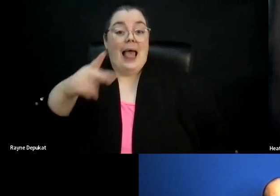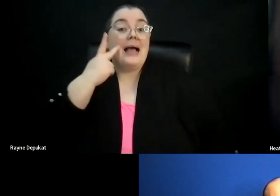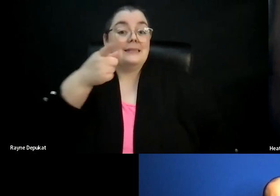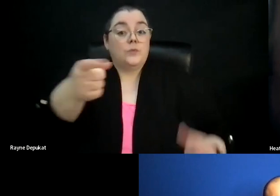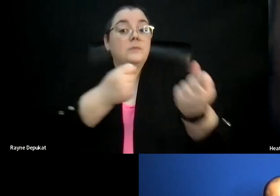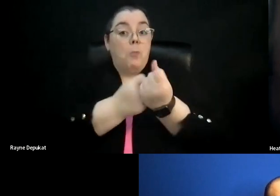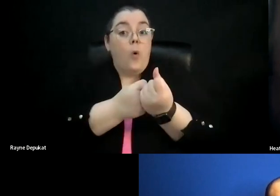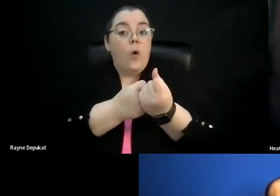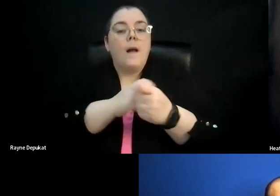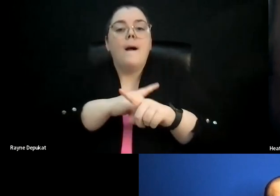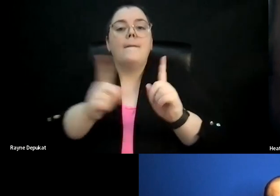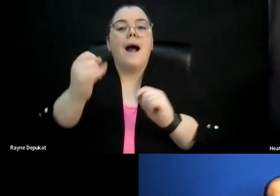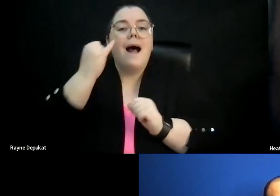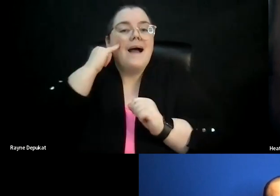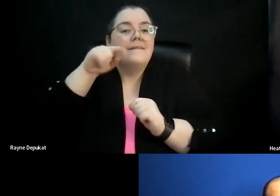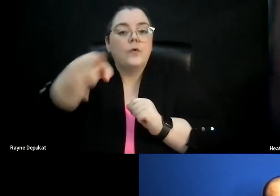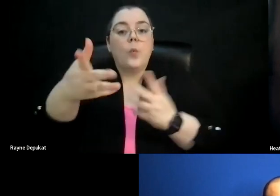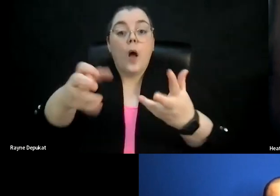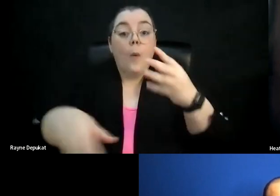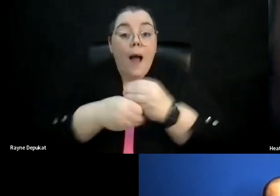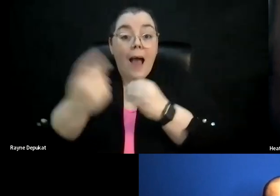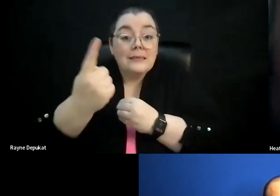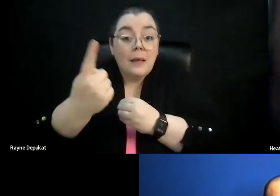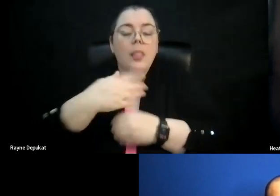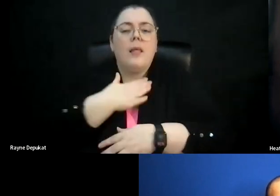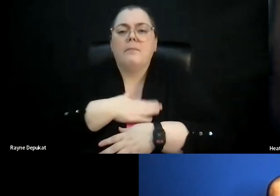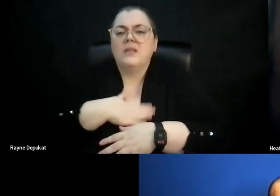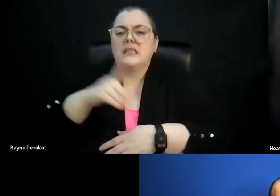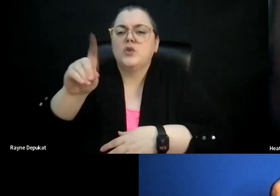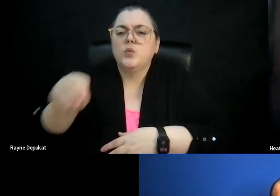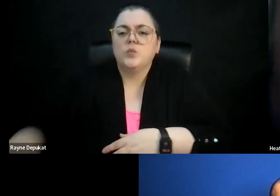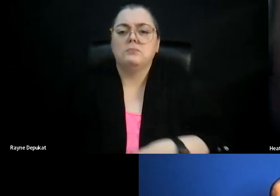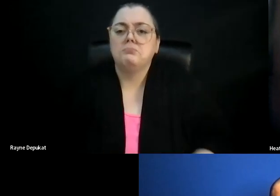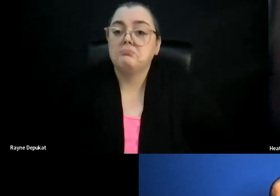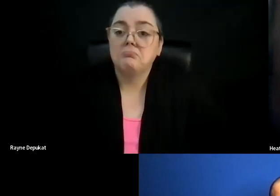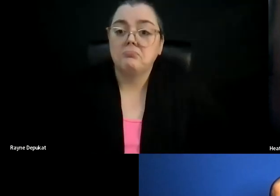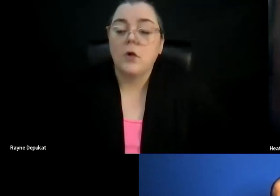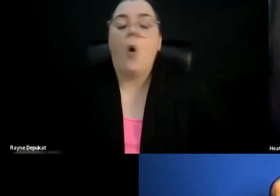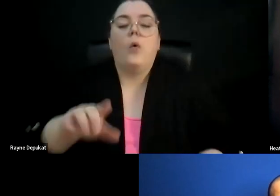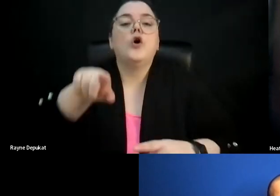the. So if you can, I would love to support you. So if you could please end